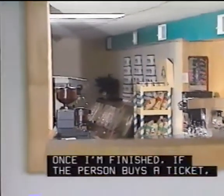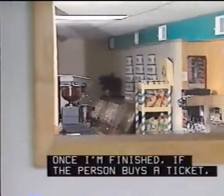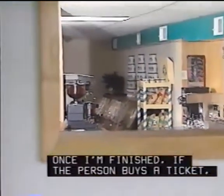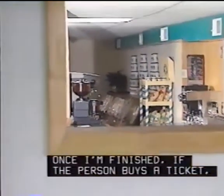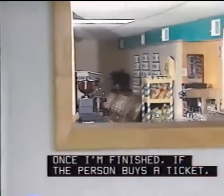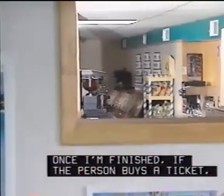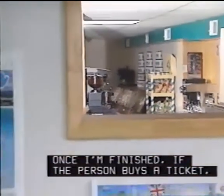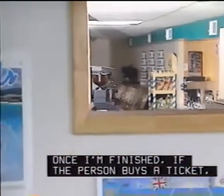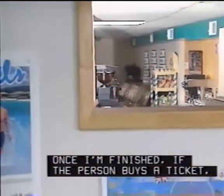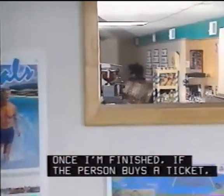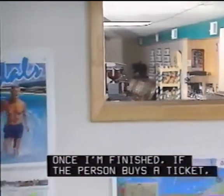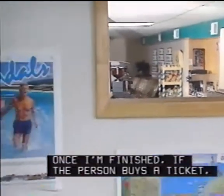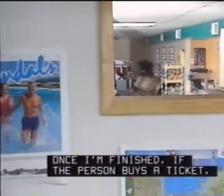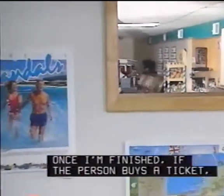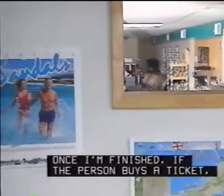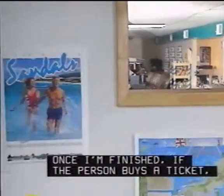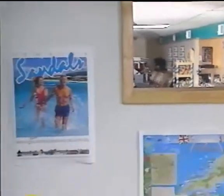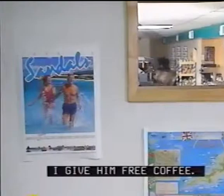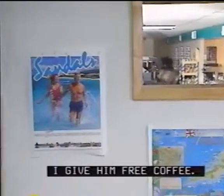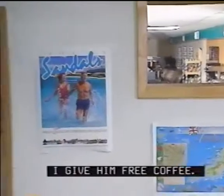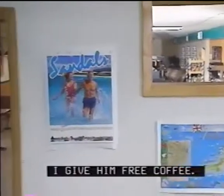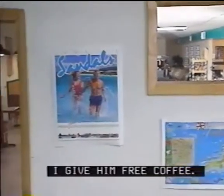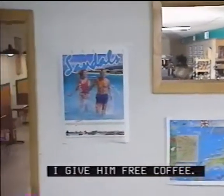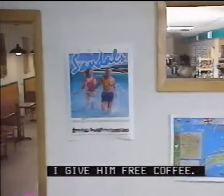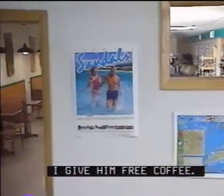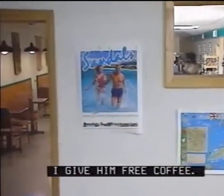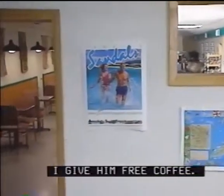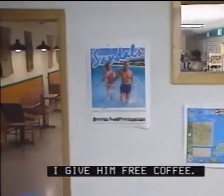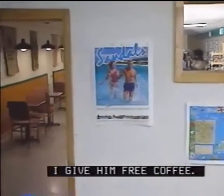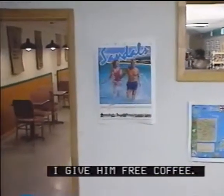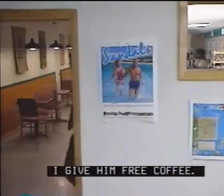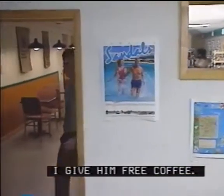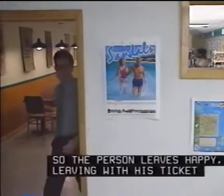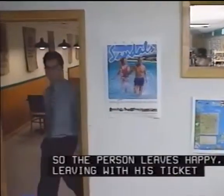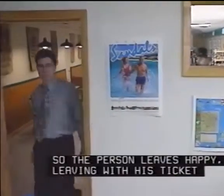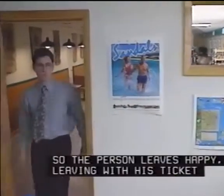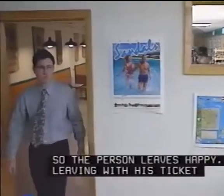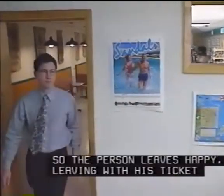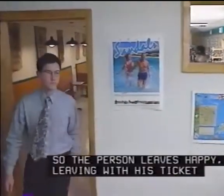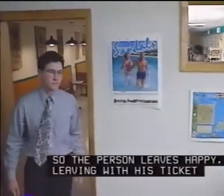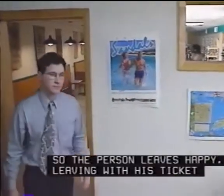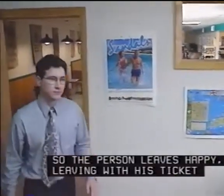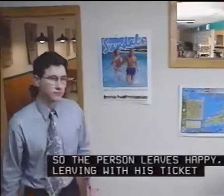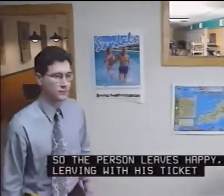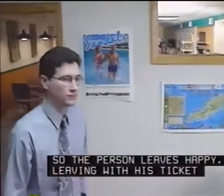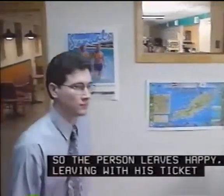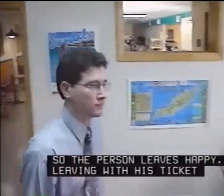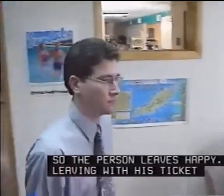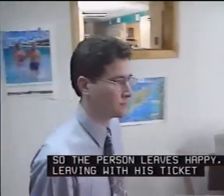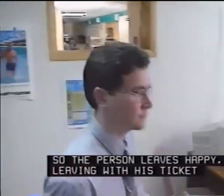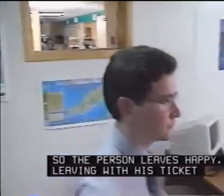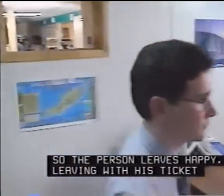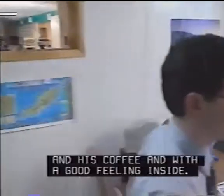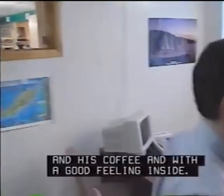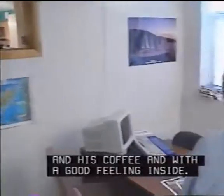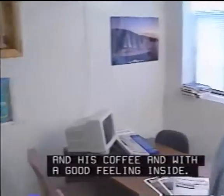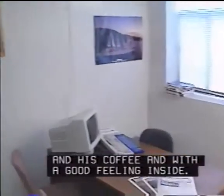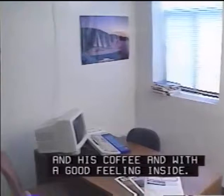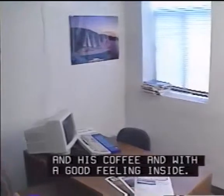finished, if the person buys a ticket, I give them free coffee. So, the person leaves happy, leaving with his ticket and his coffee and with a